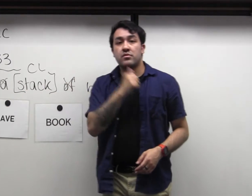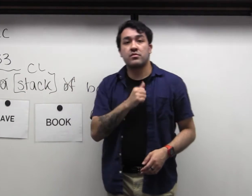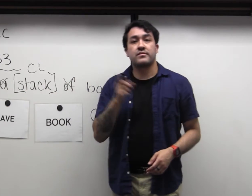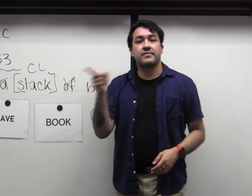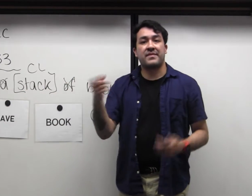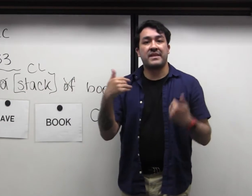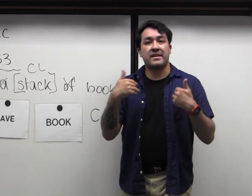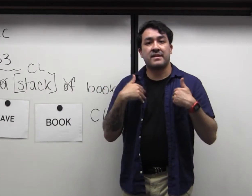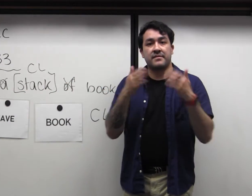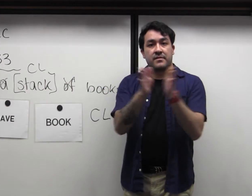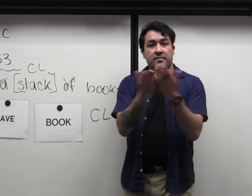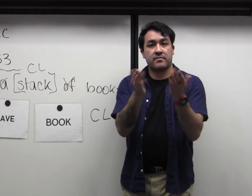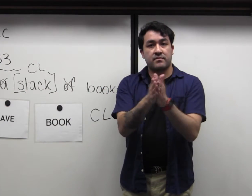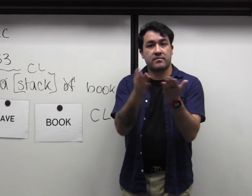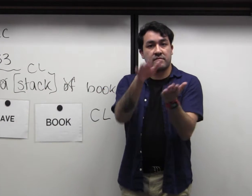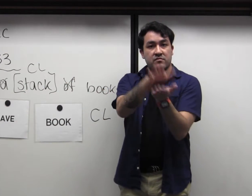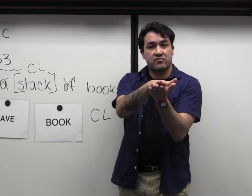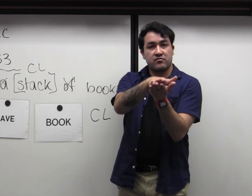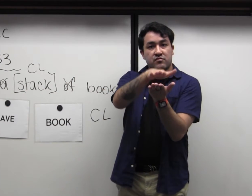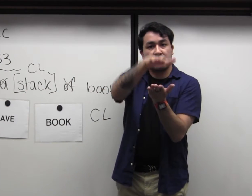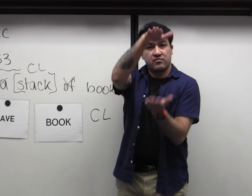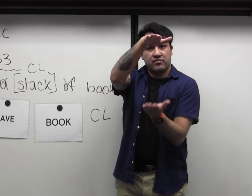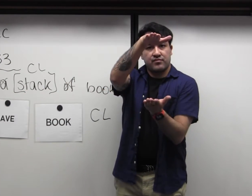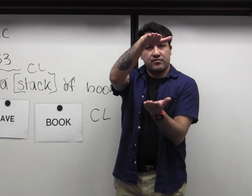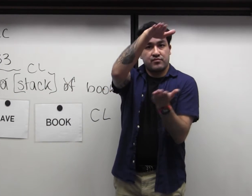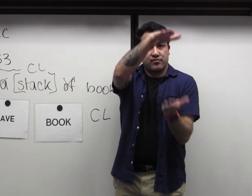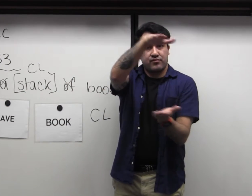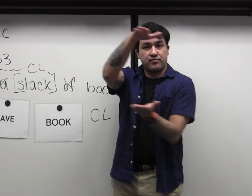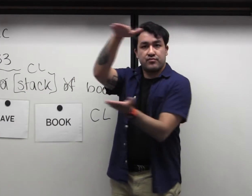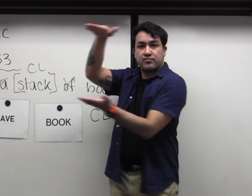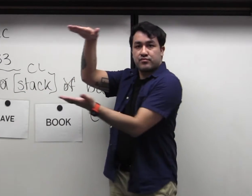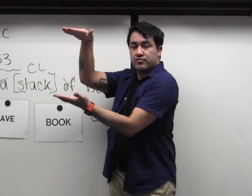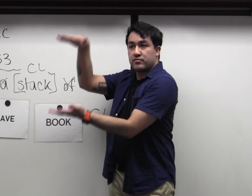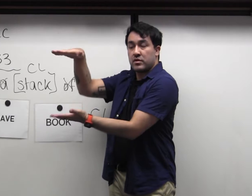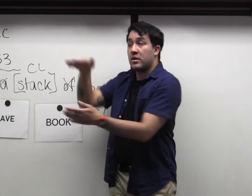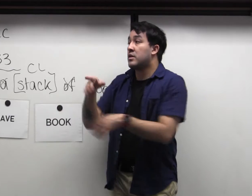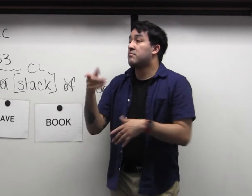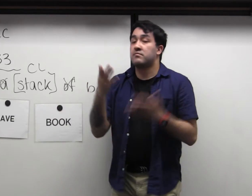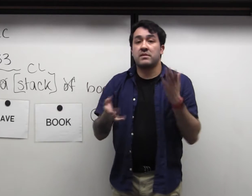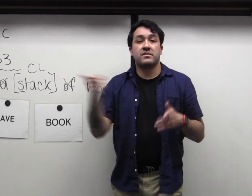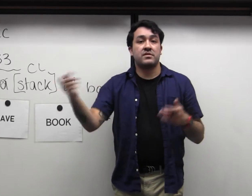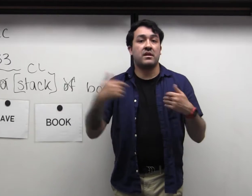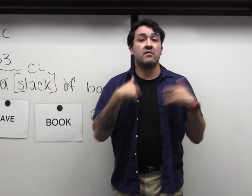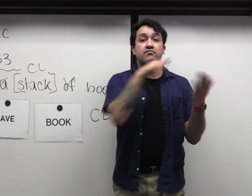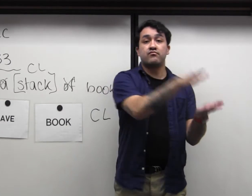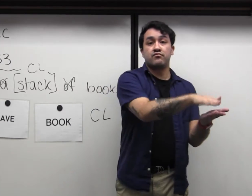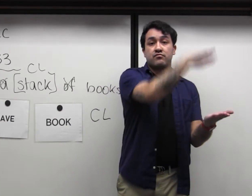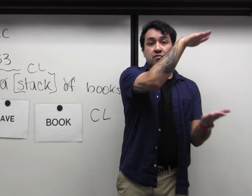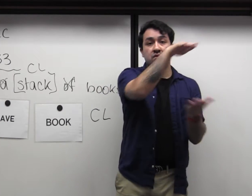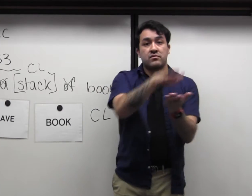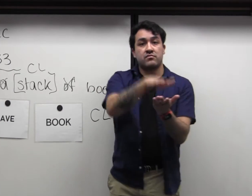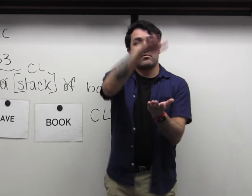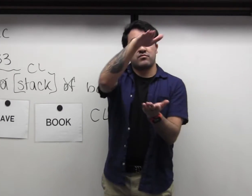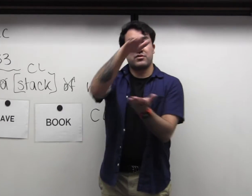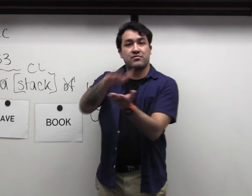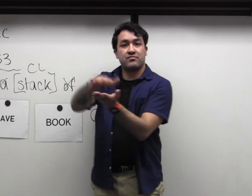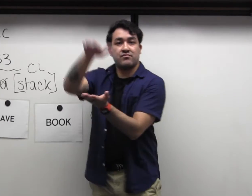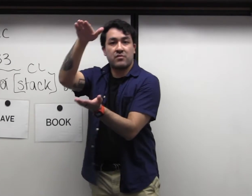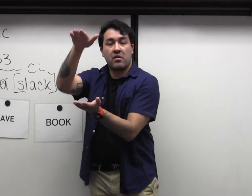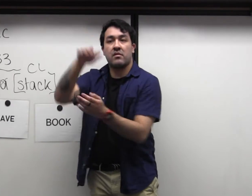books. So the girl has books and our classifier, stack. So maybe she has, several stacks